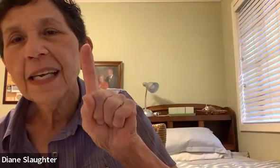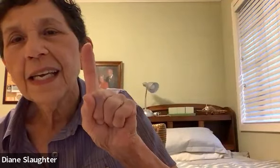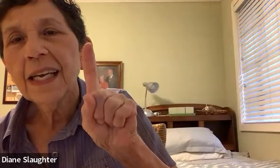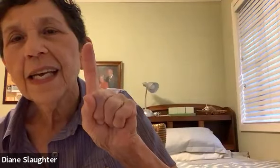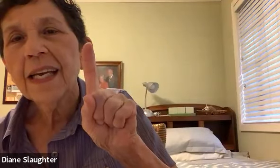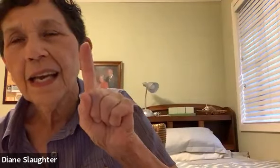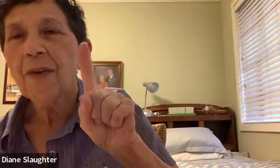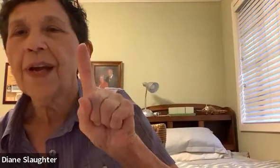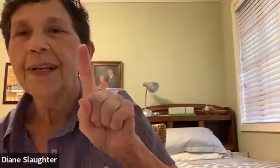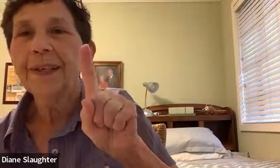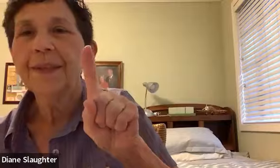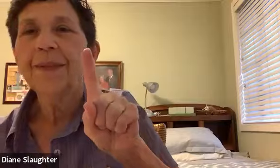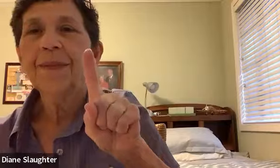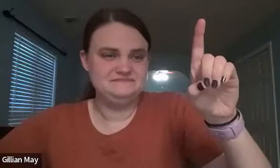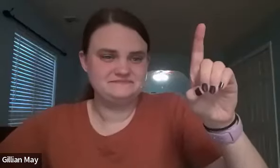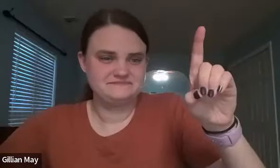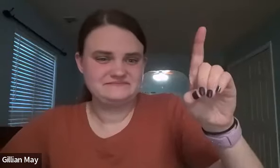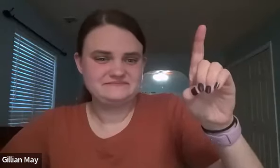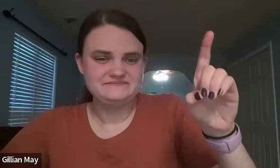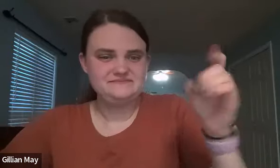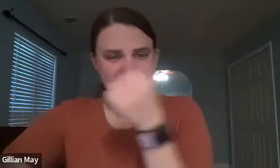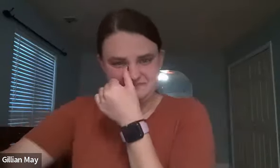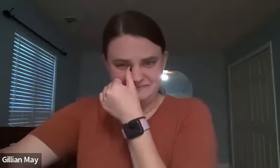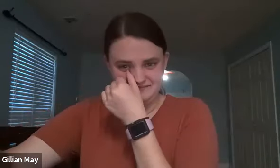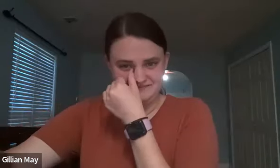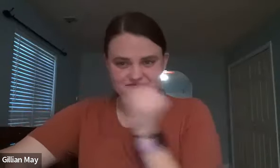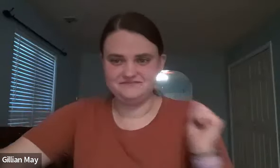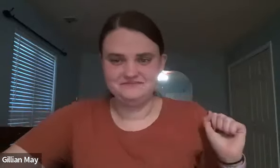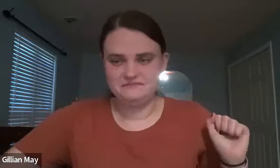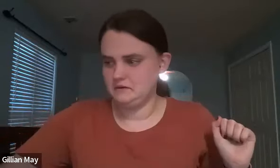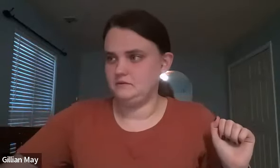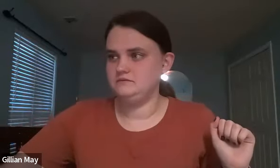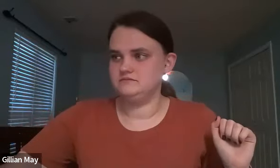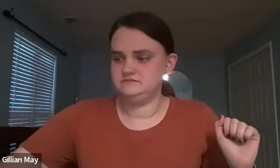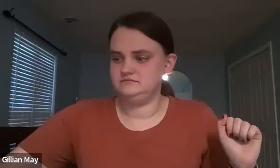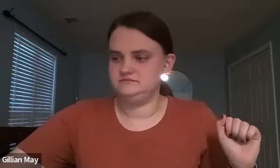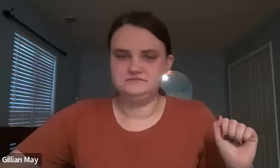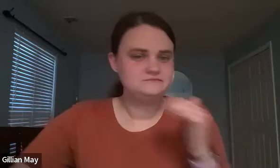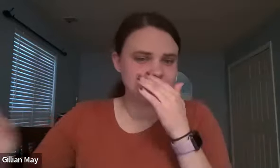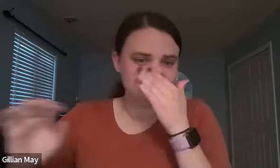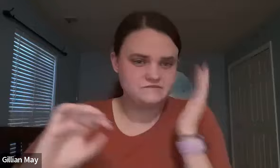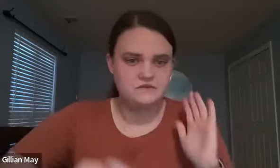Yes. Okay. Mm-hmm. Okay. Ooh.